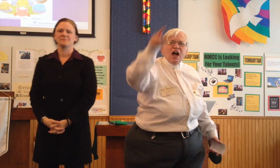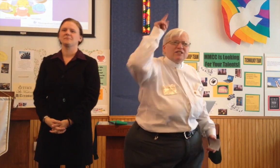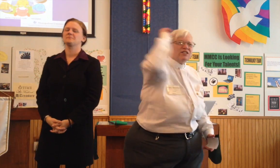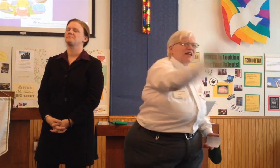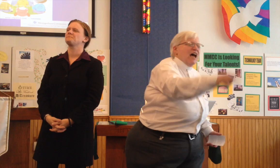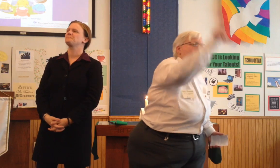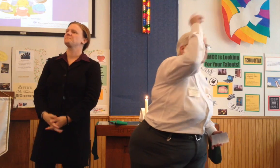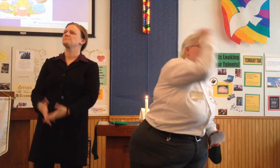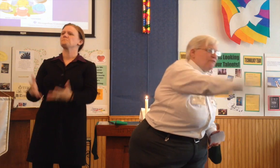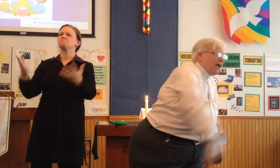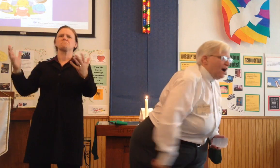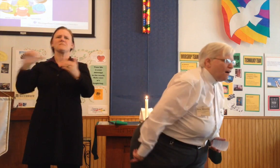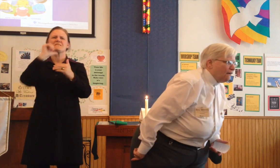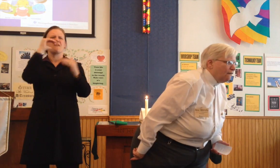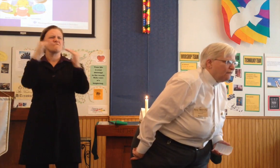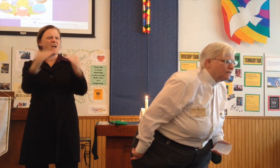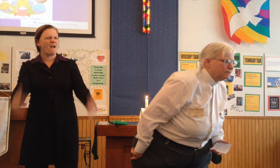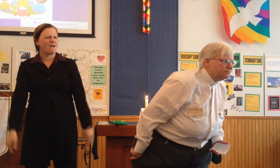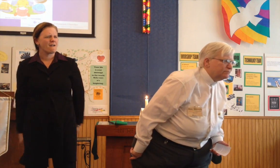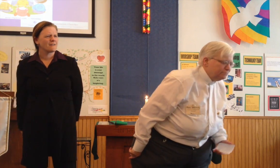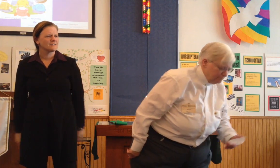It's just not fair.